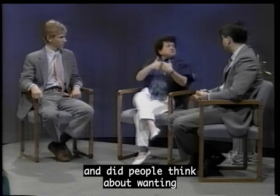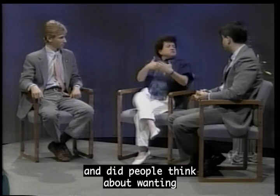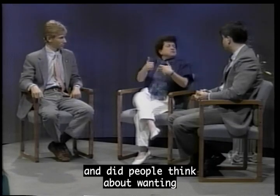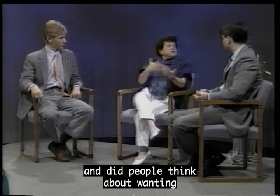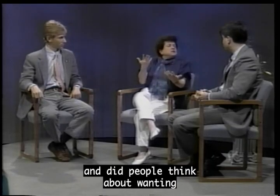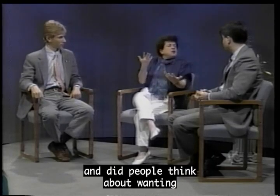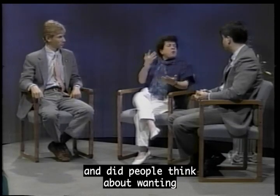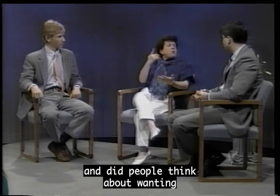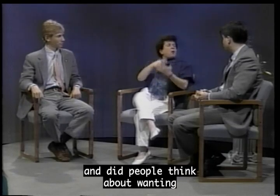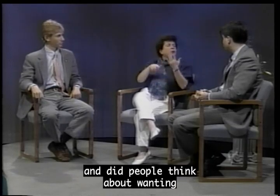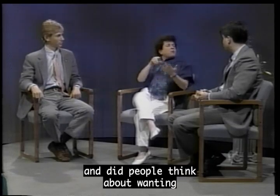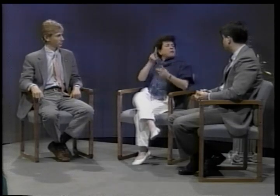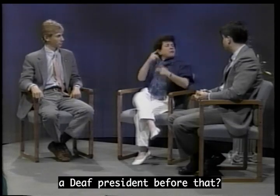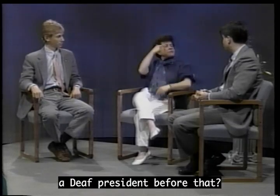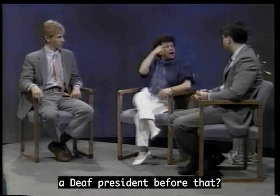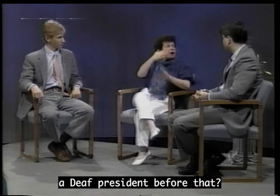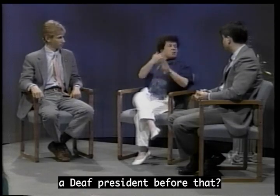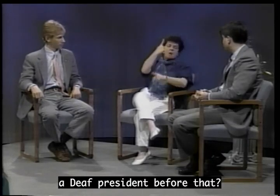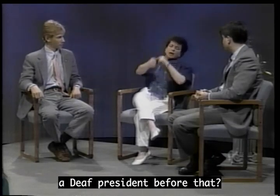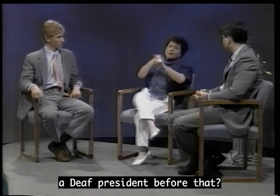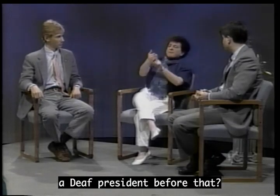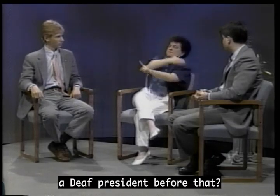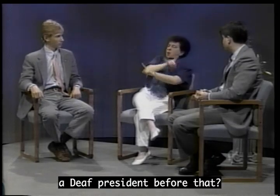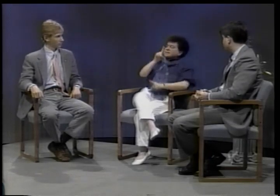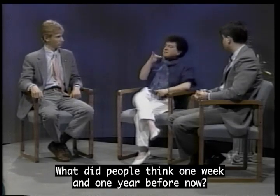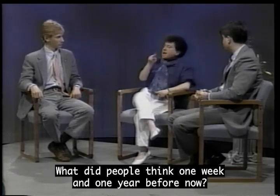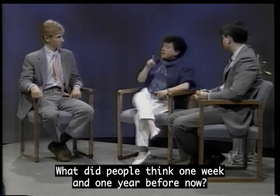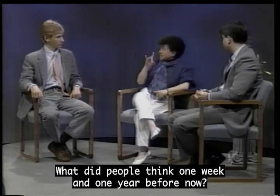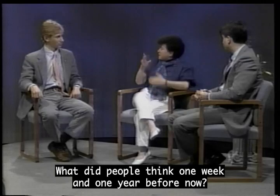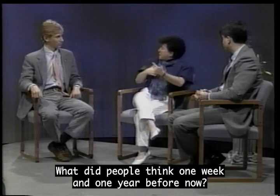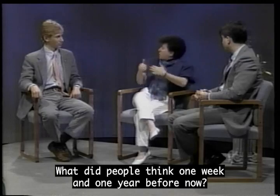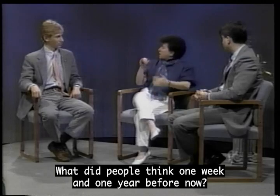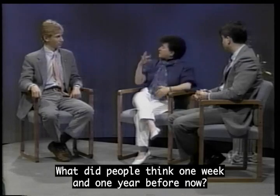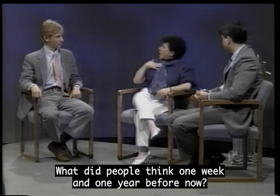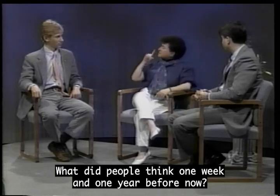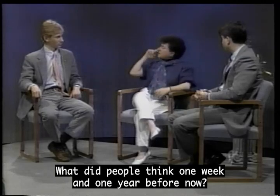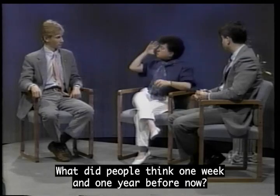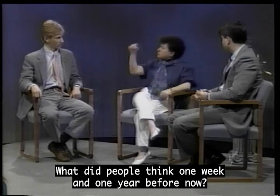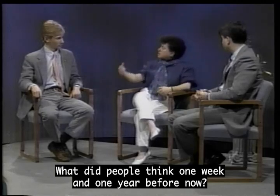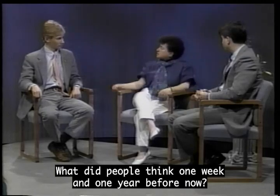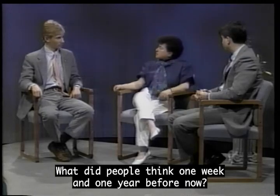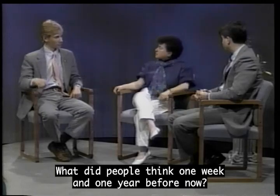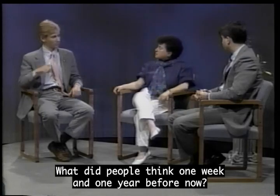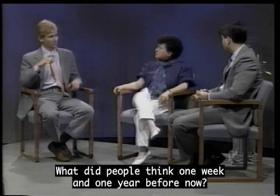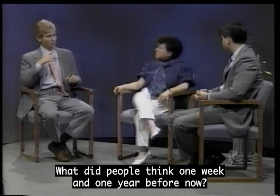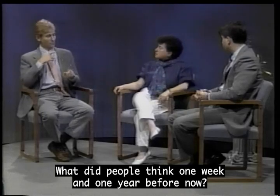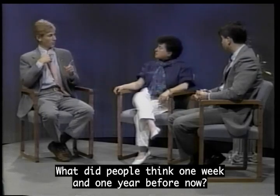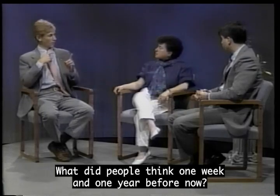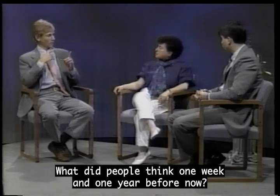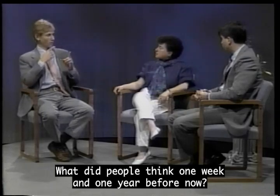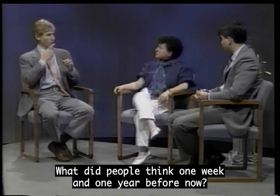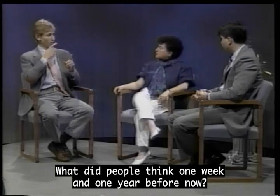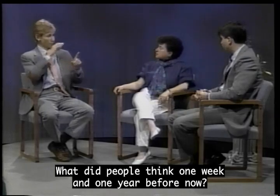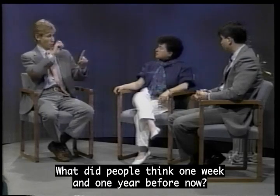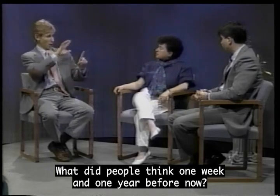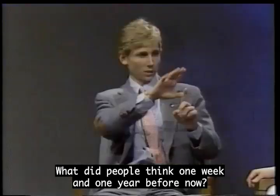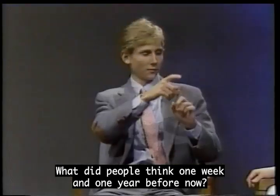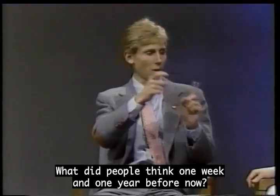people think about wanting a deaf president before that? What did people think 1 week and 1 year before now?